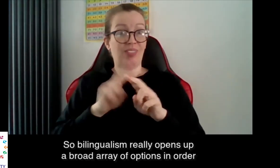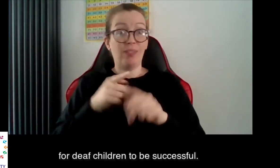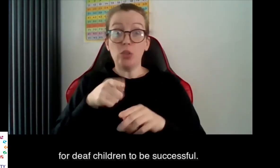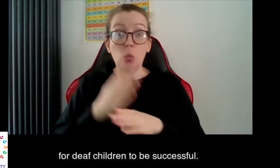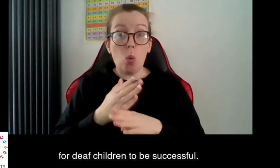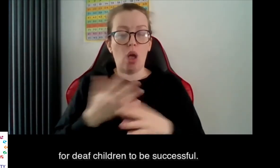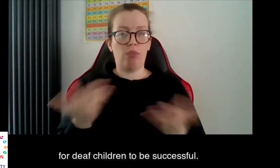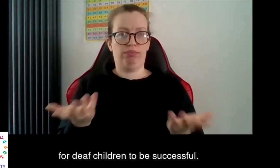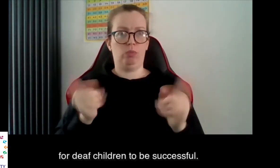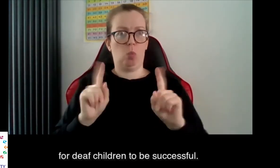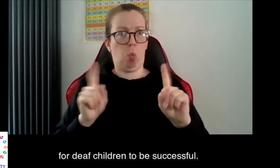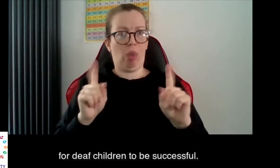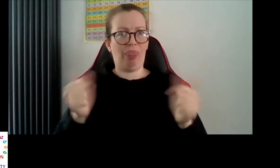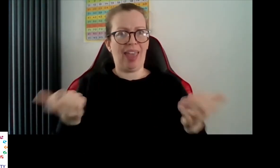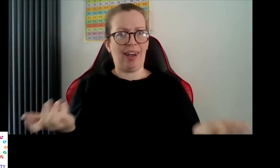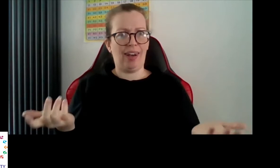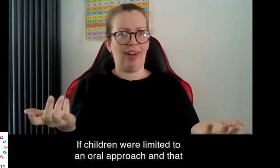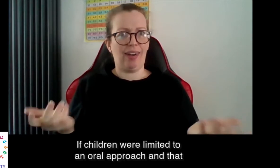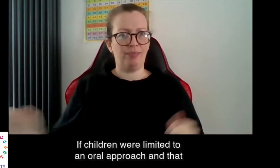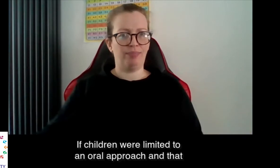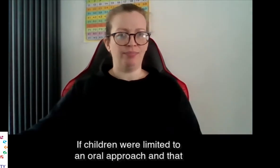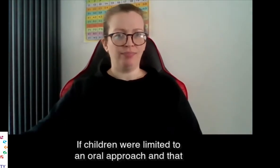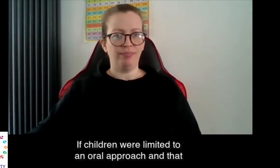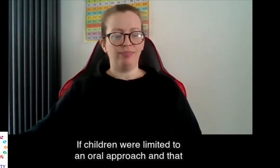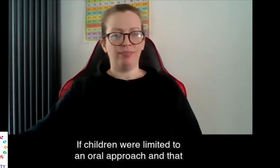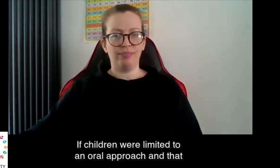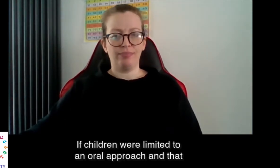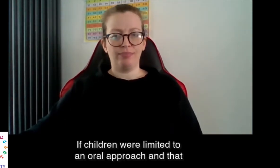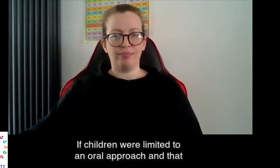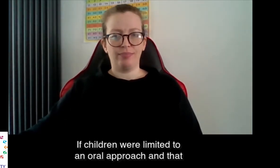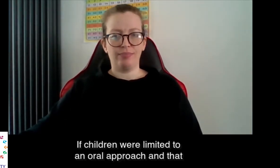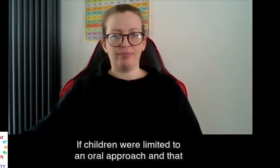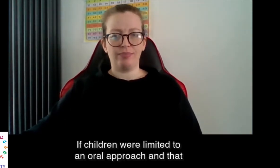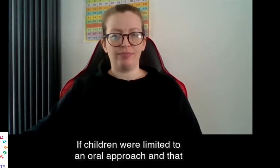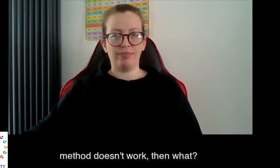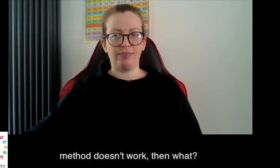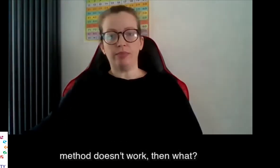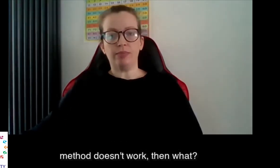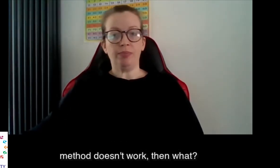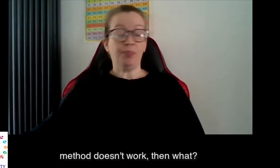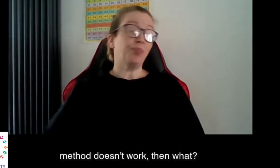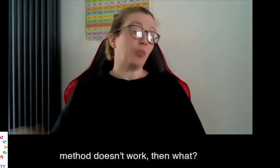deaf children to be successful. If children were limited to an oral approach and that method doesn't work, then